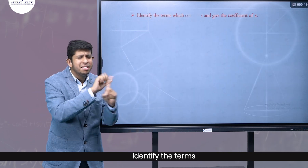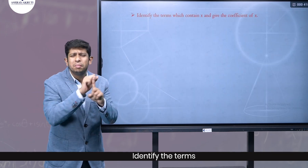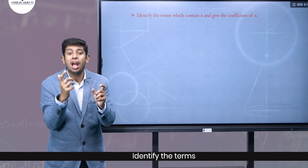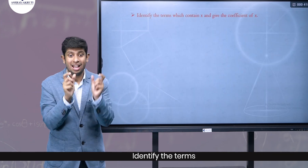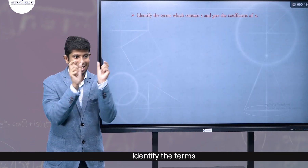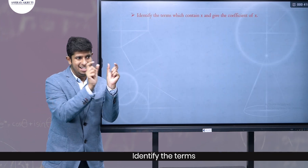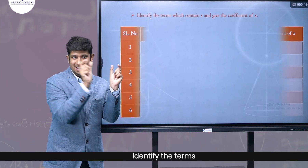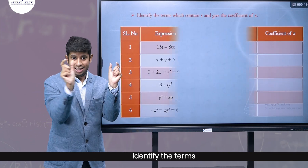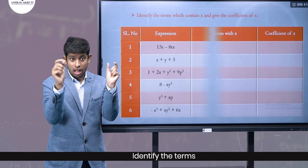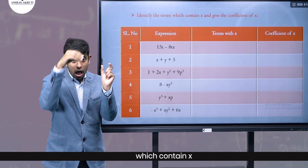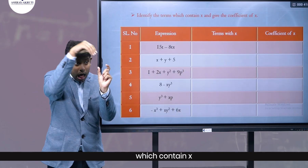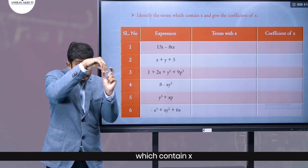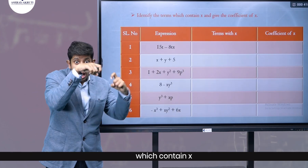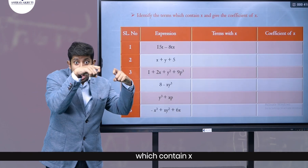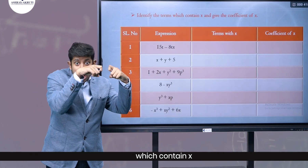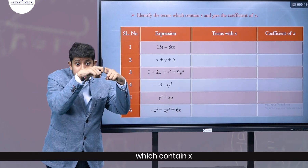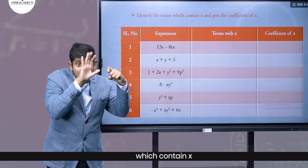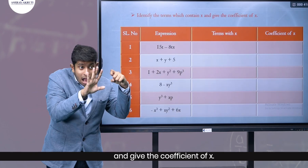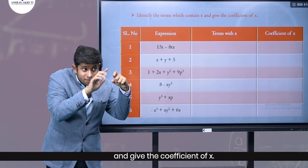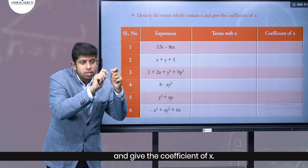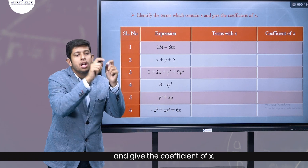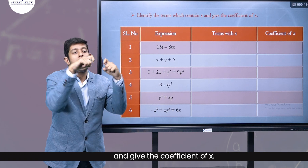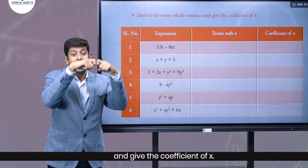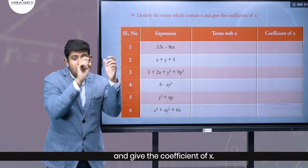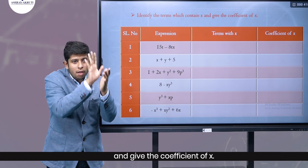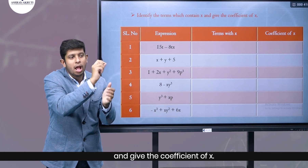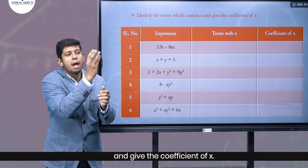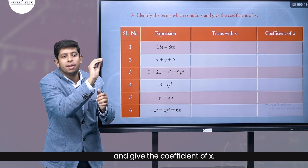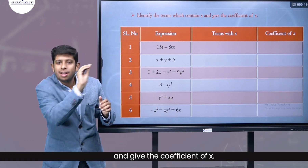Identify the terms which contain x and give the coefficients of x.